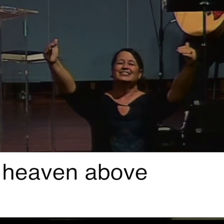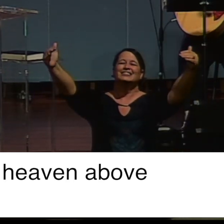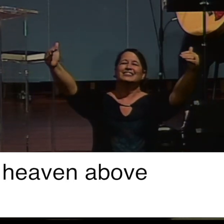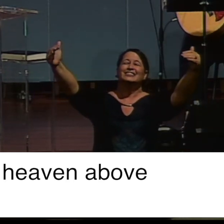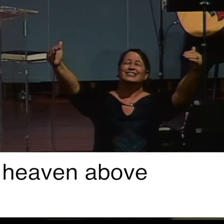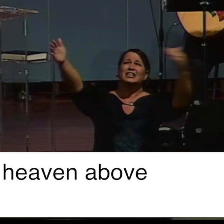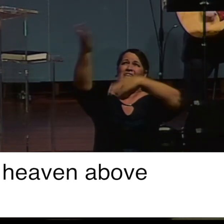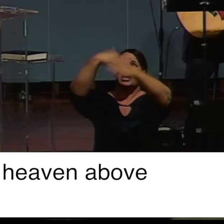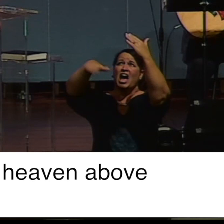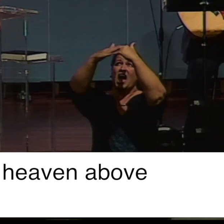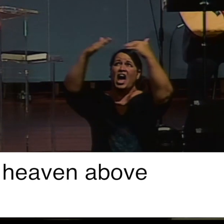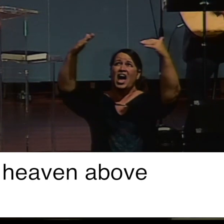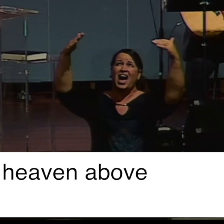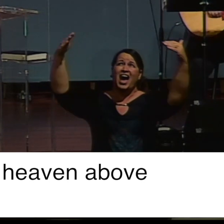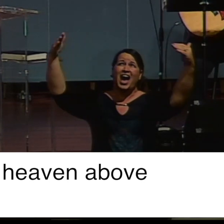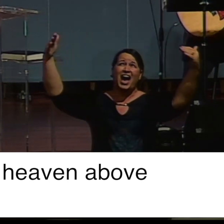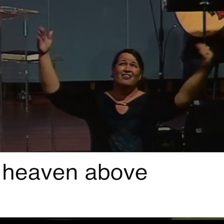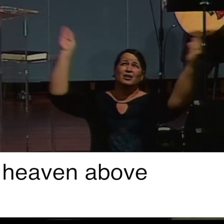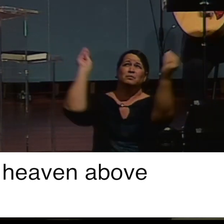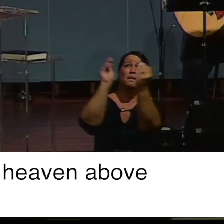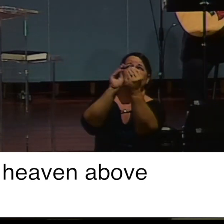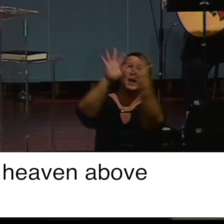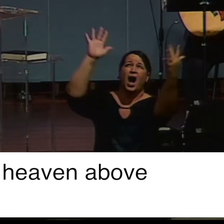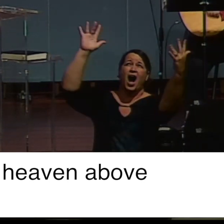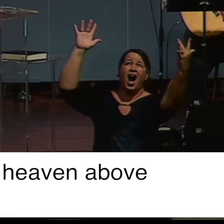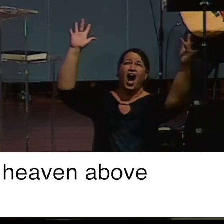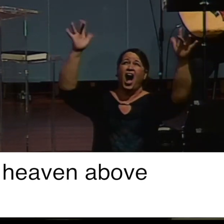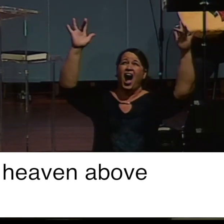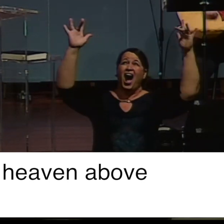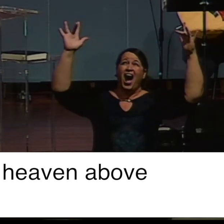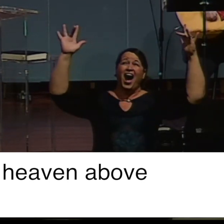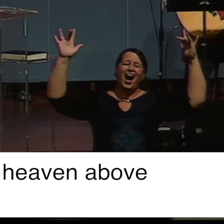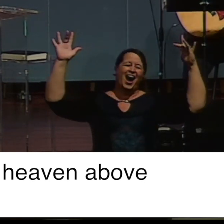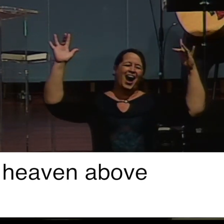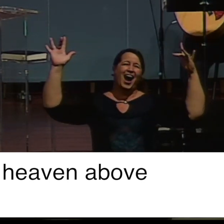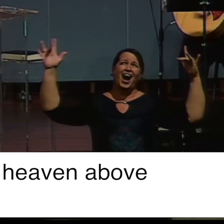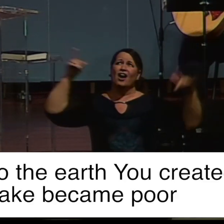glorious in heaven above.